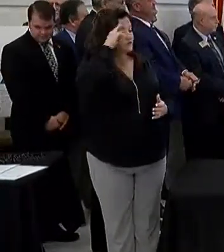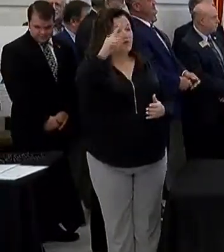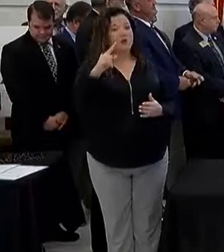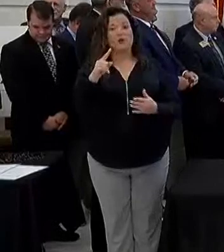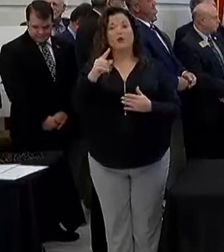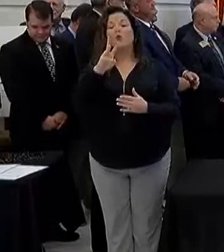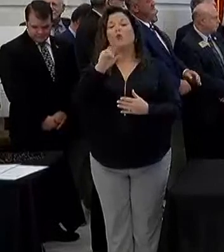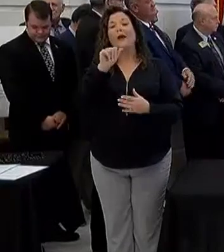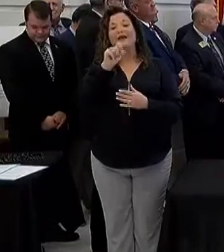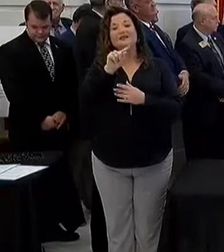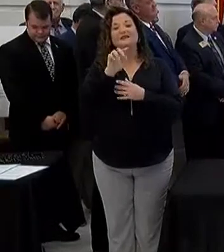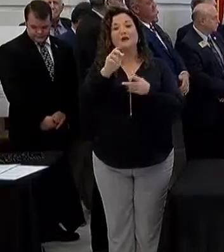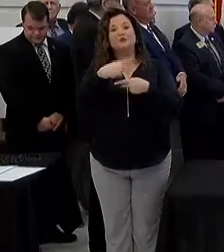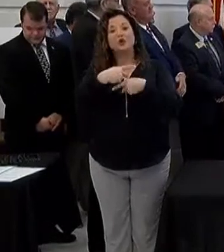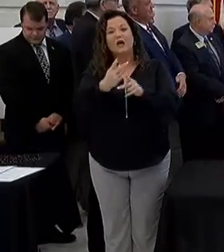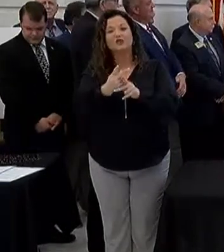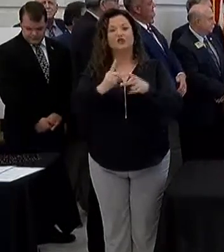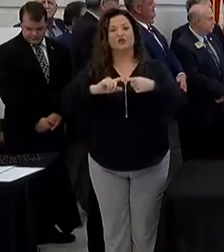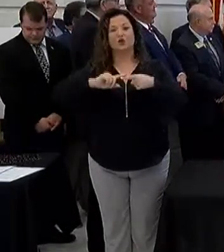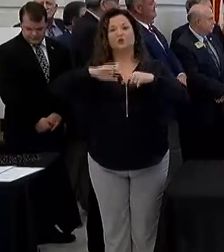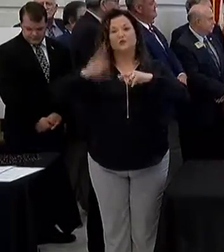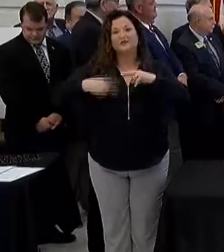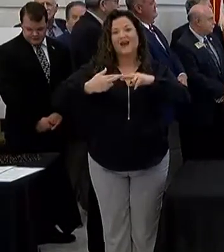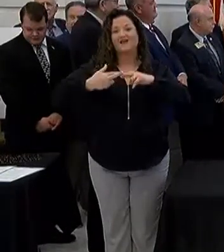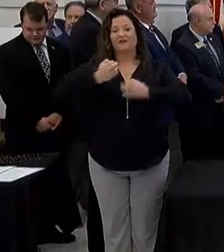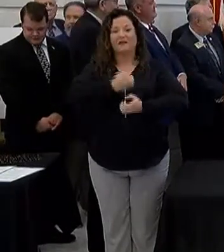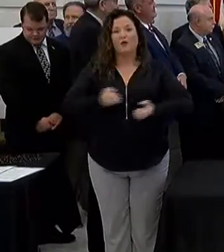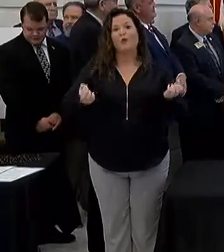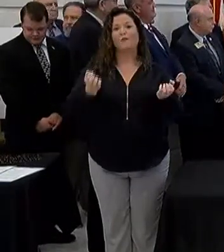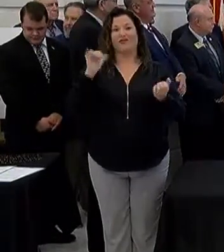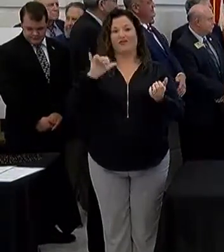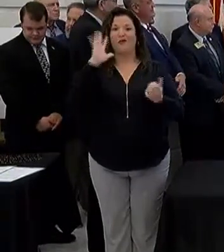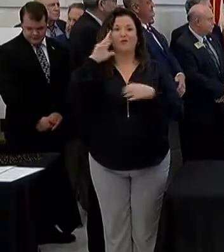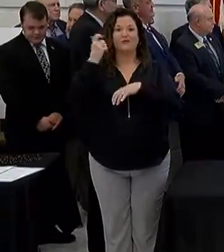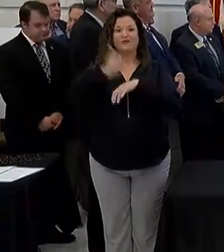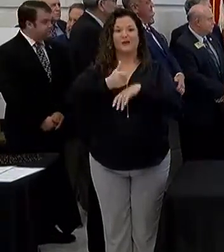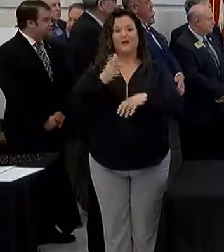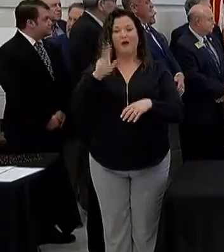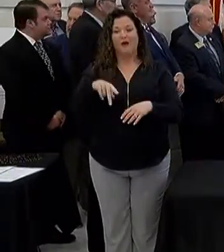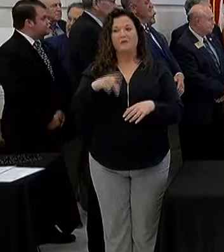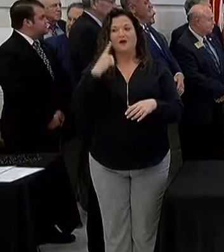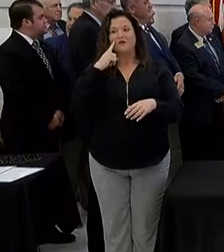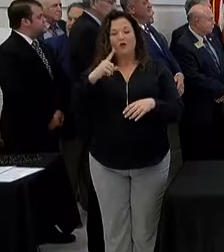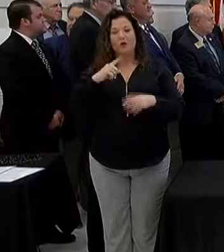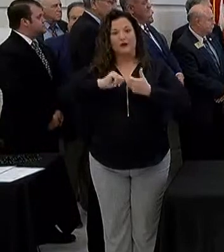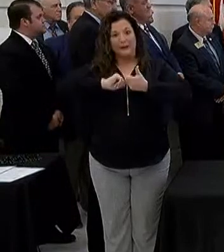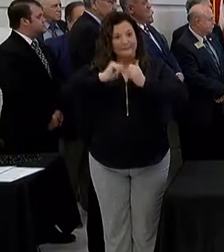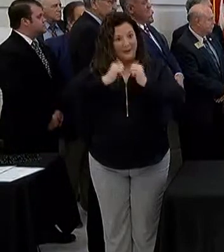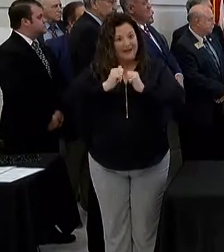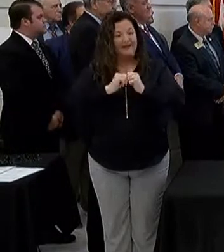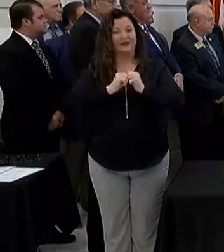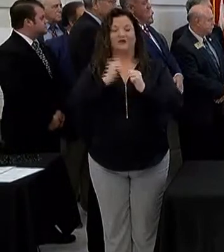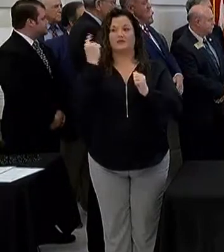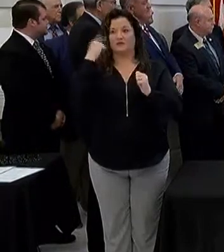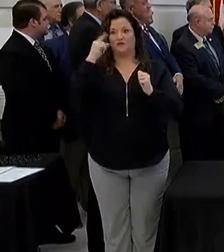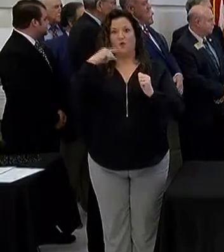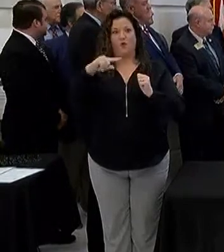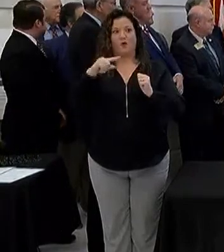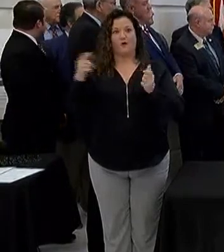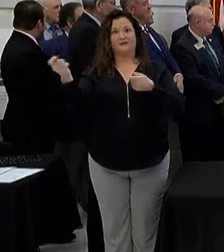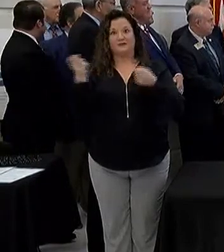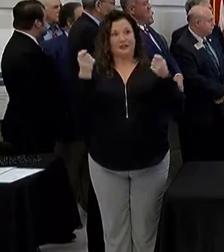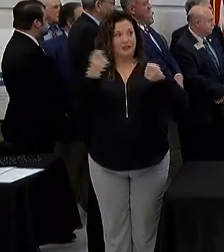waste reduction, recycling equipment, which will put us in a position again to be competitive in